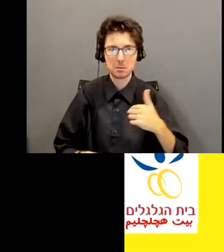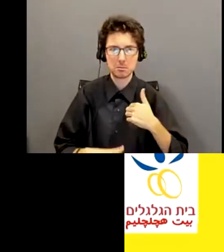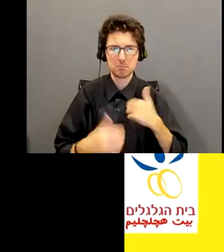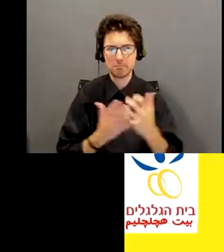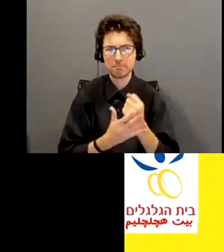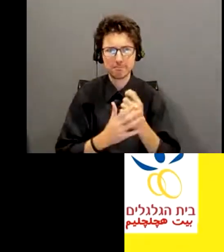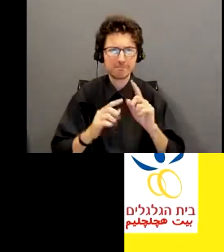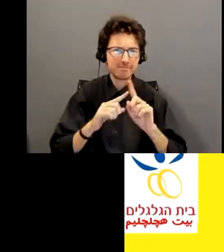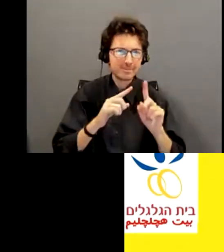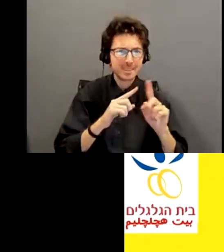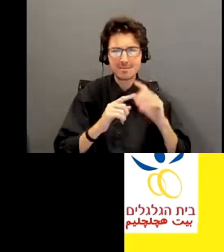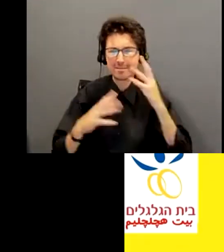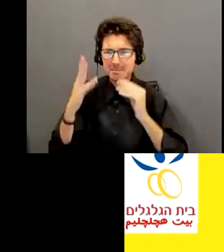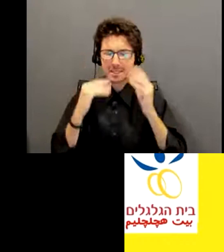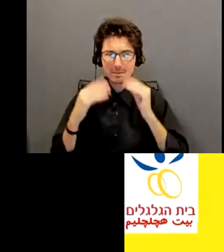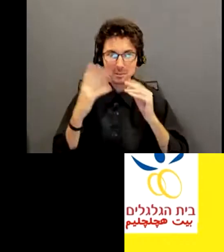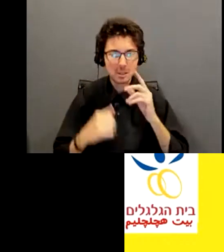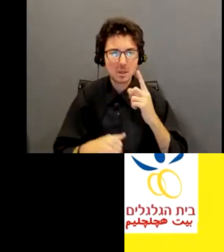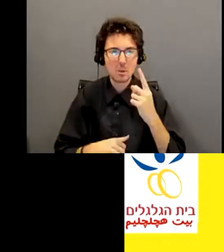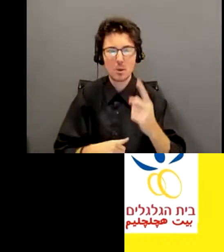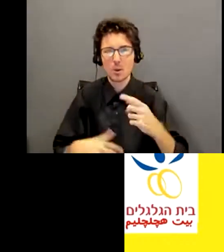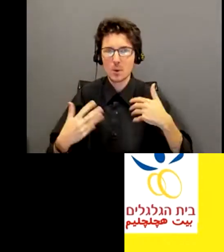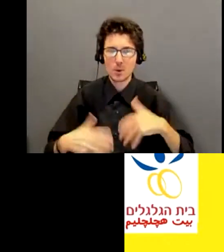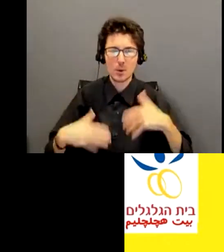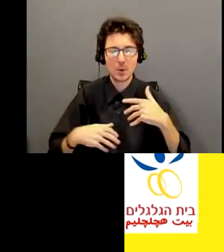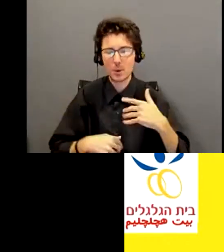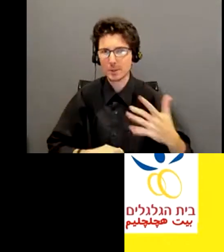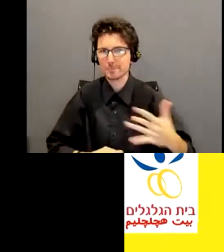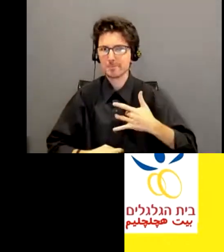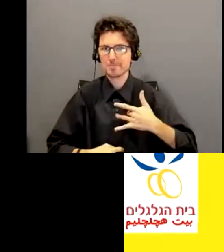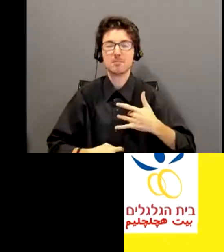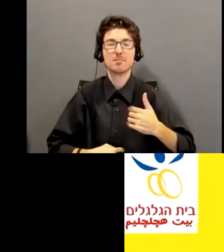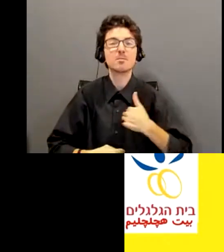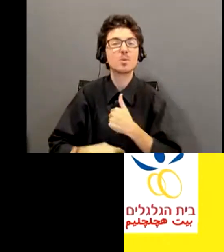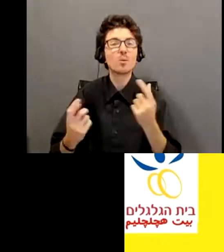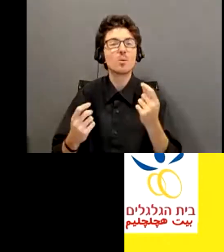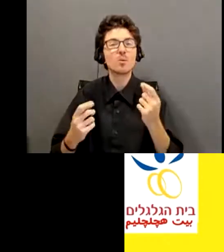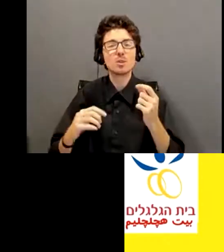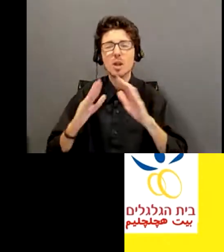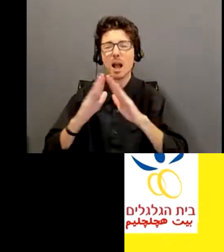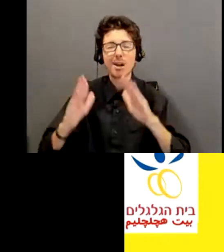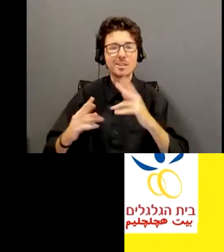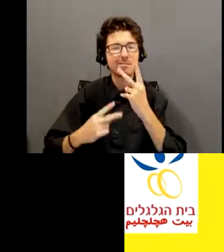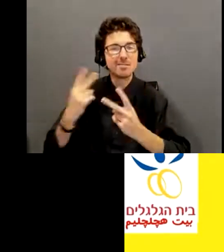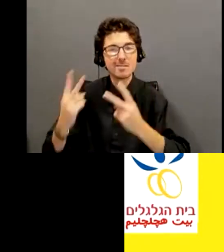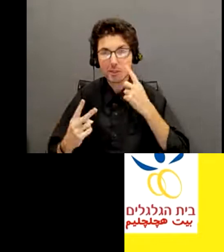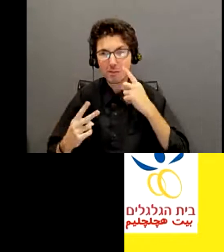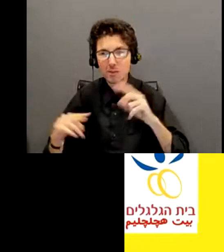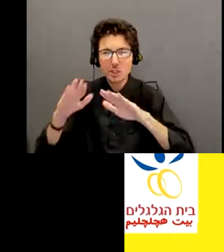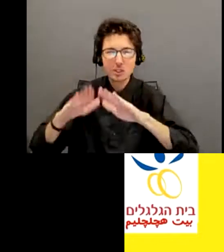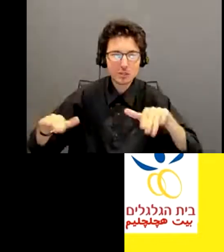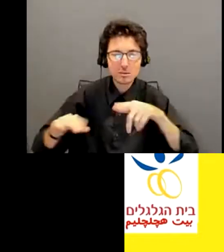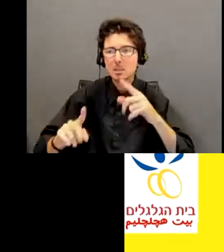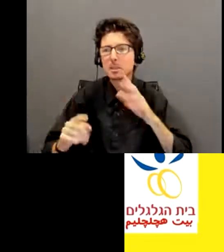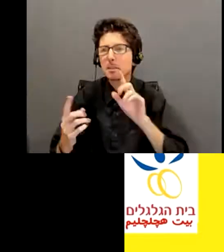ago. One of the kids, every year we do house visits for the kids, and we meet the family, we meet the parents, we see where